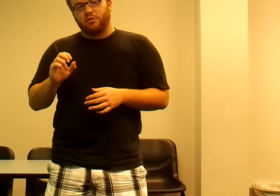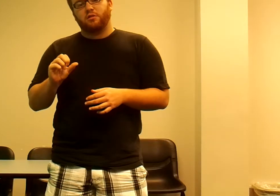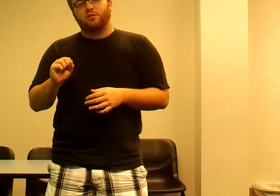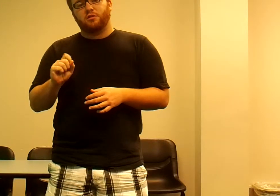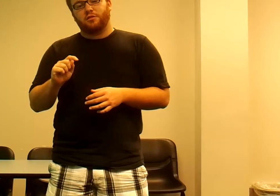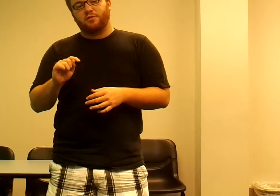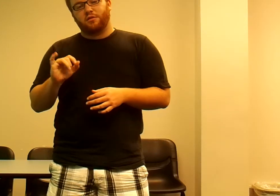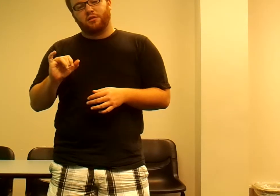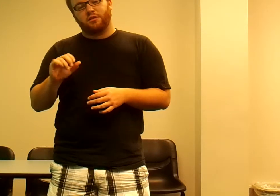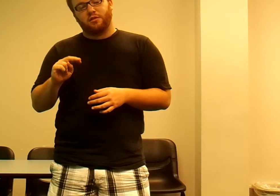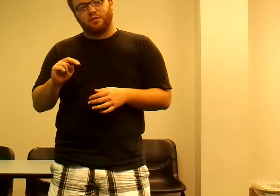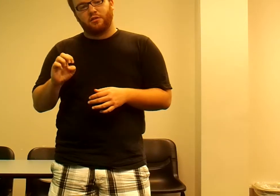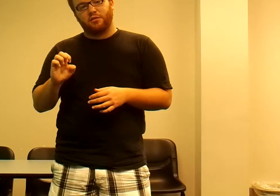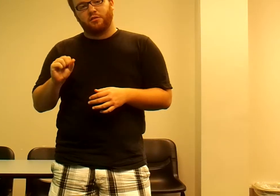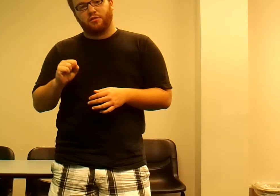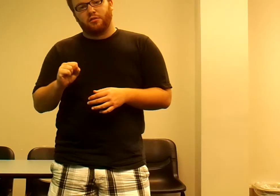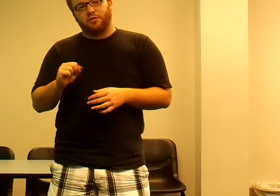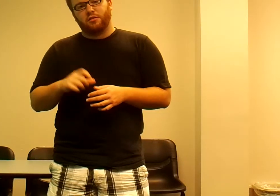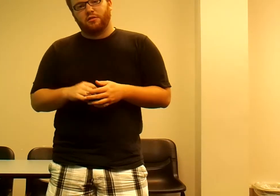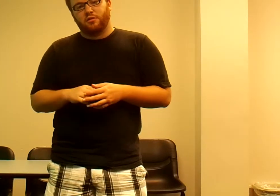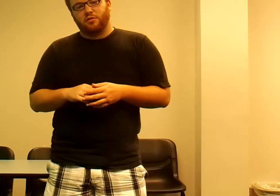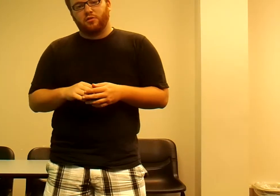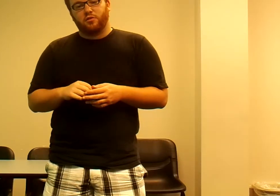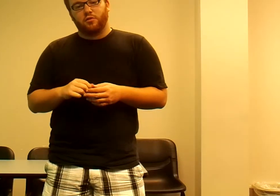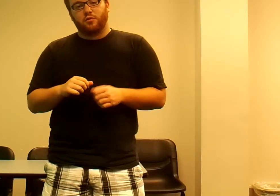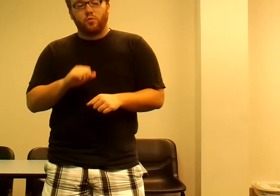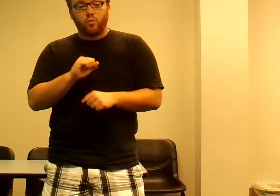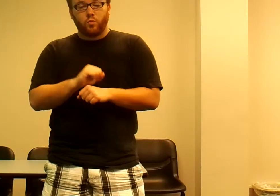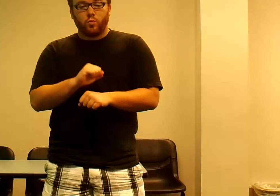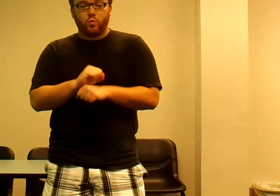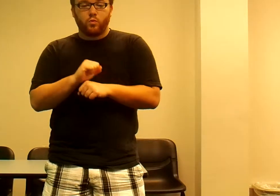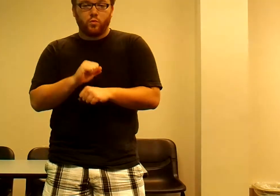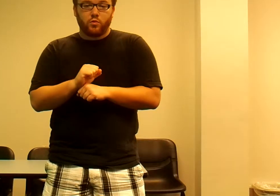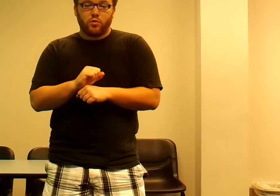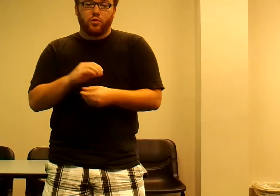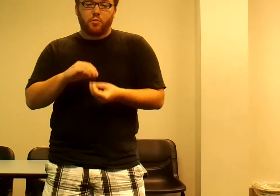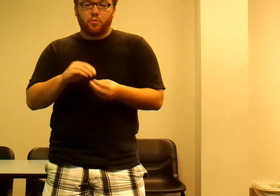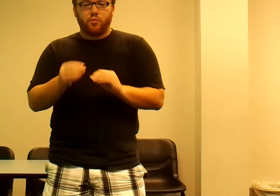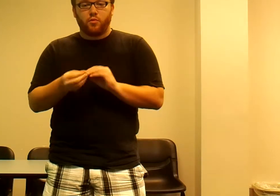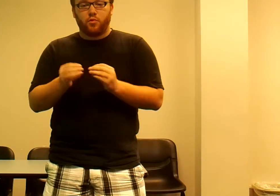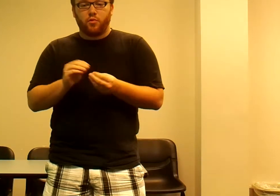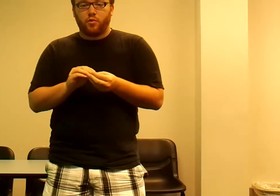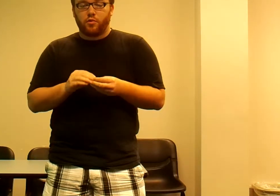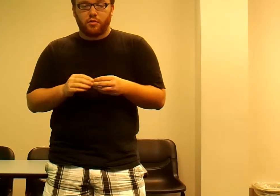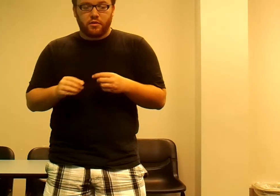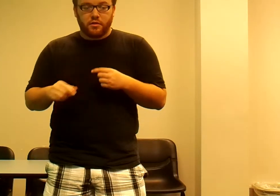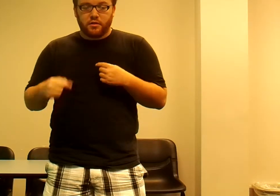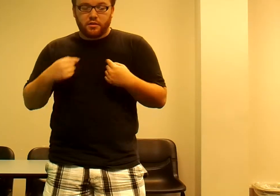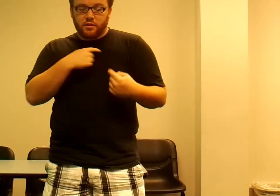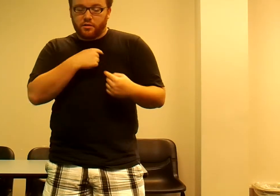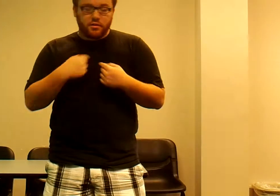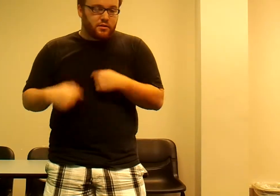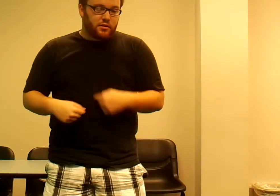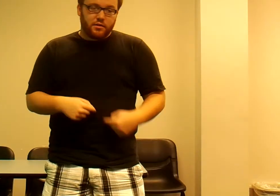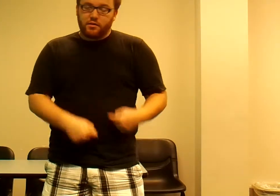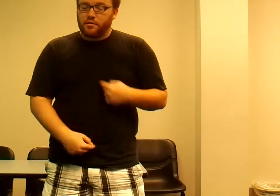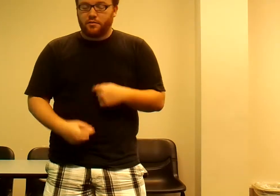small intestines, do the most work of any other part of your organs in the digestive system. And in